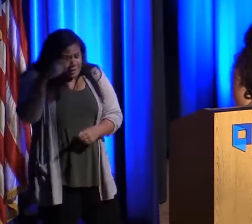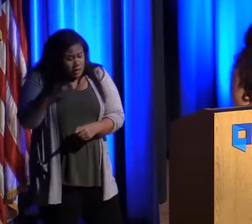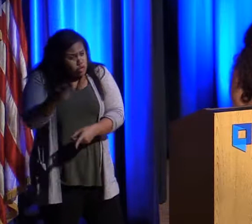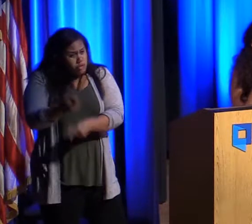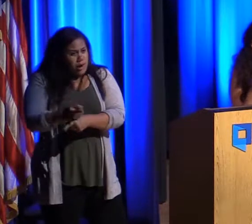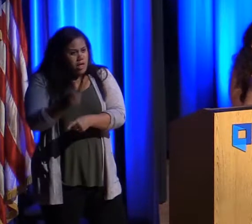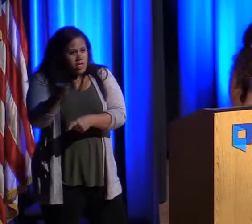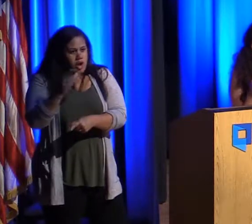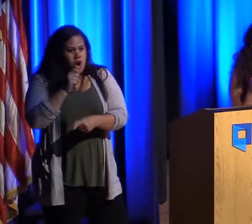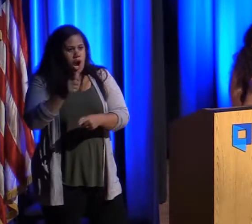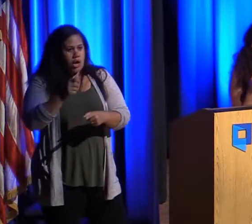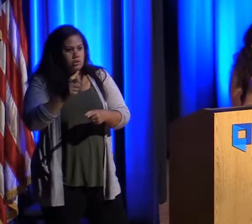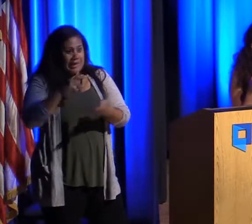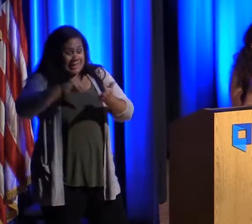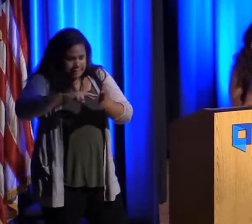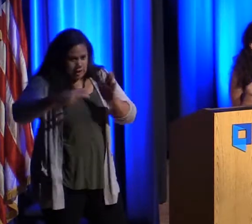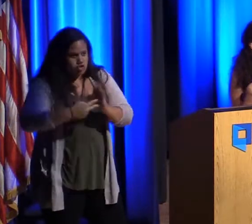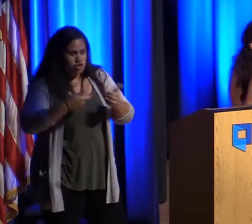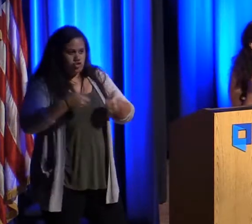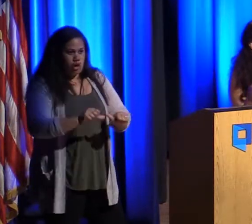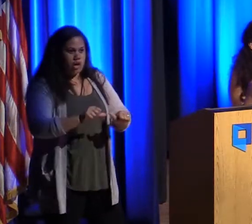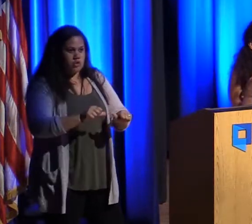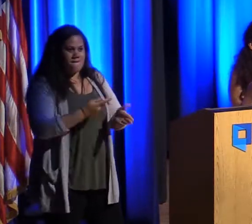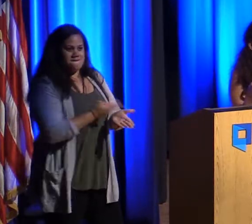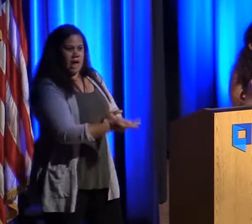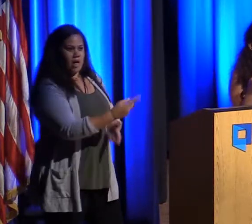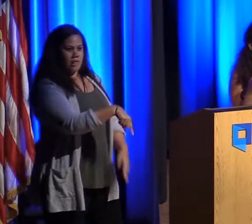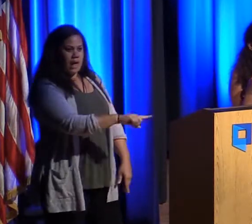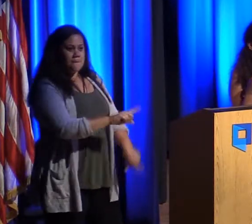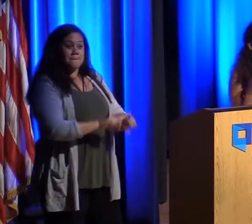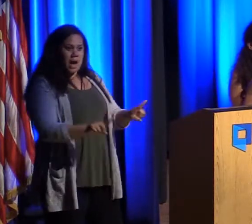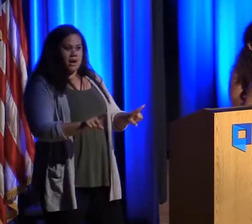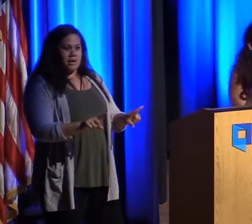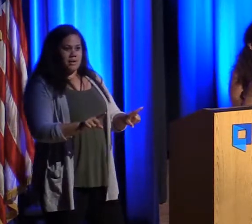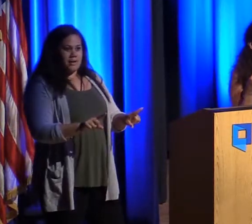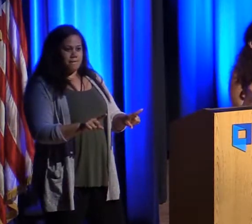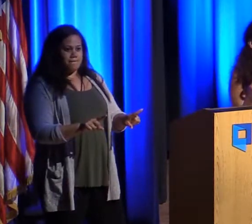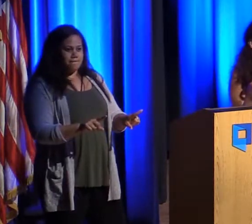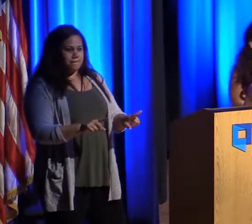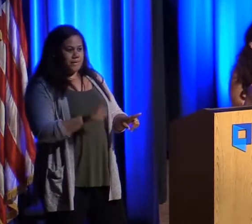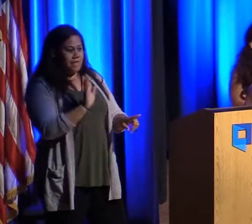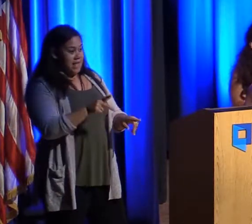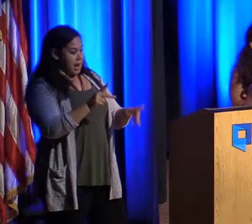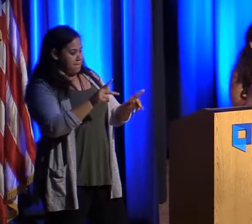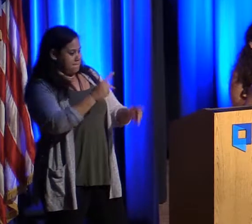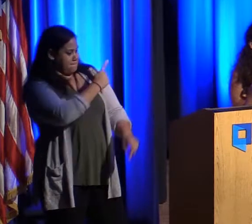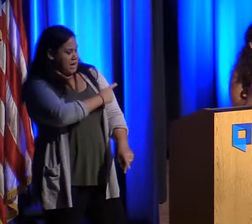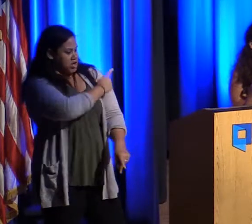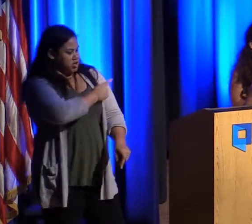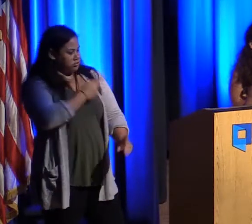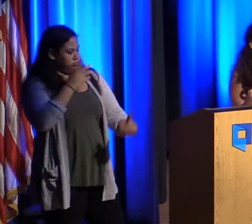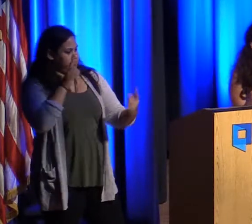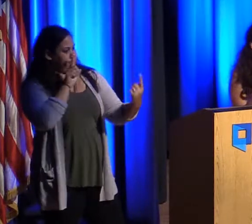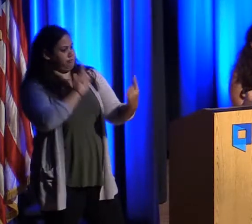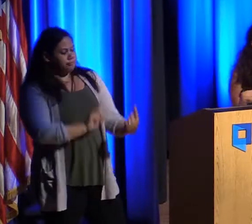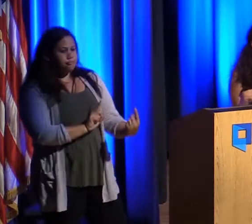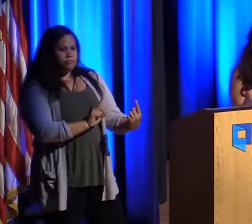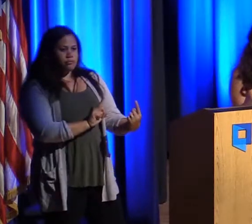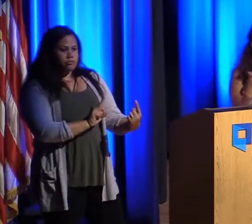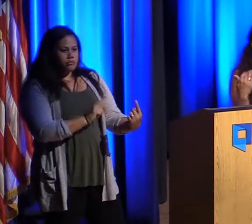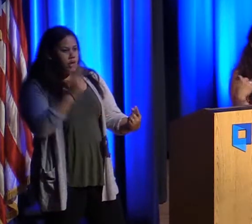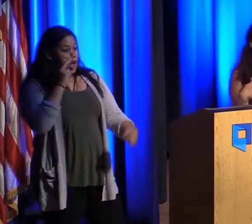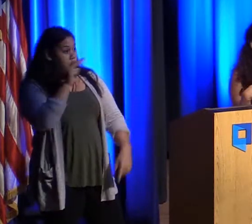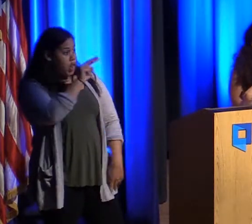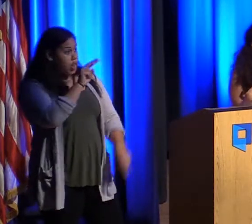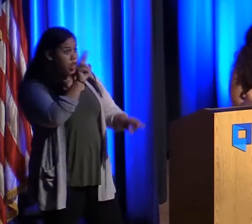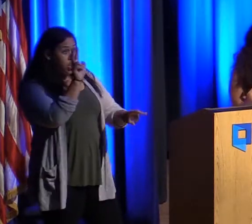correct. They're not doing it intentionally. But something about the person, the patient in front of you, and if you look at the